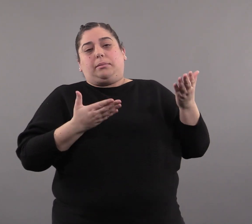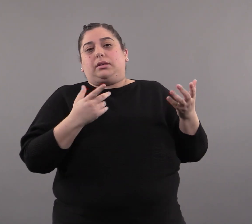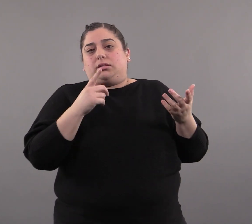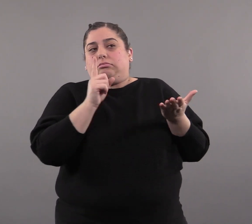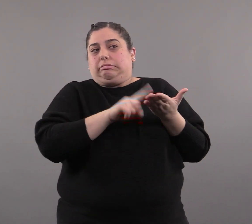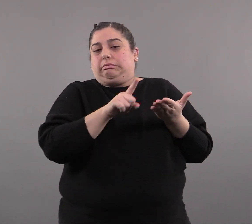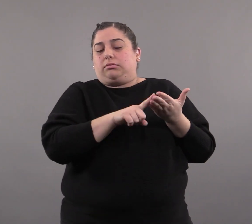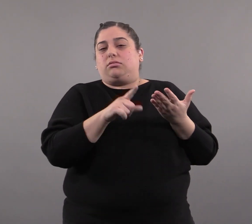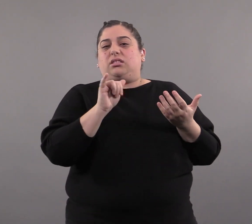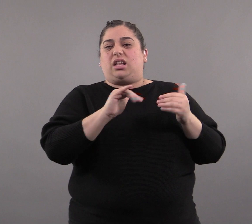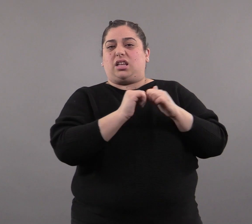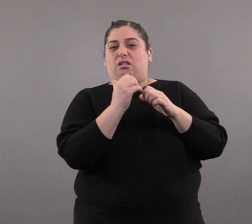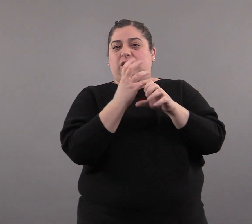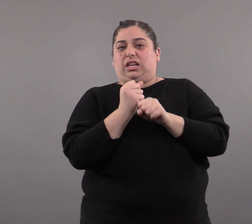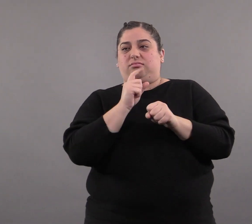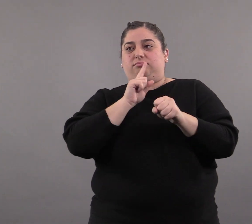Yes? Go ahead.